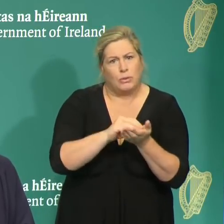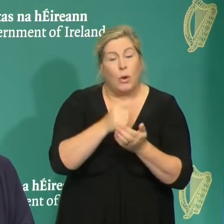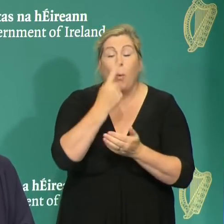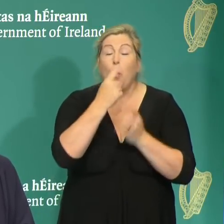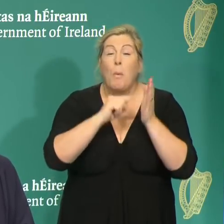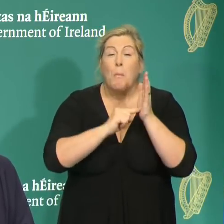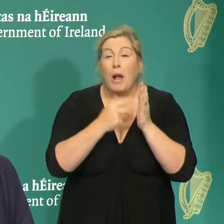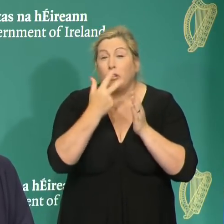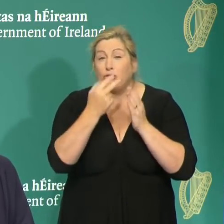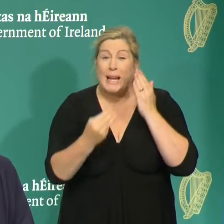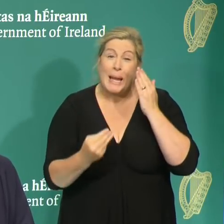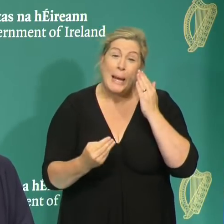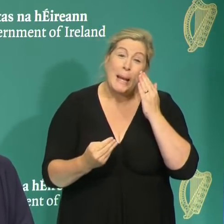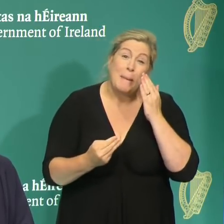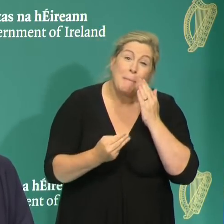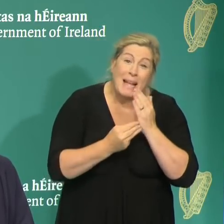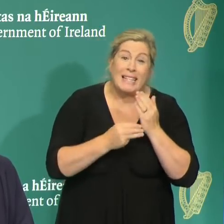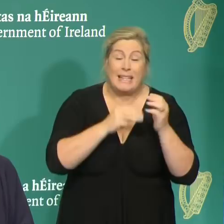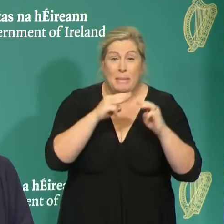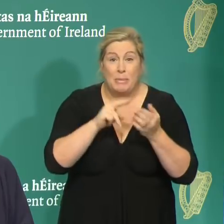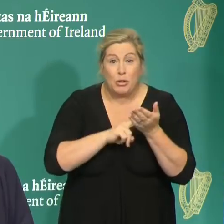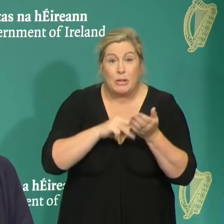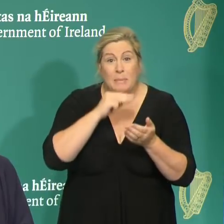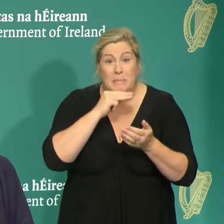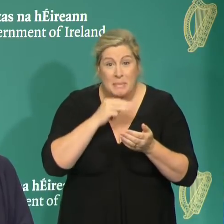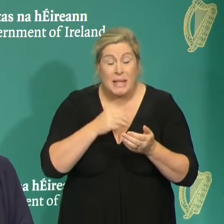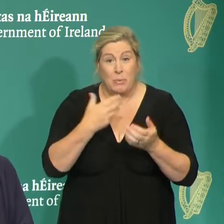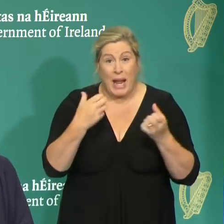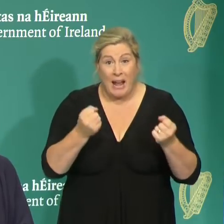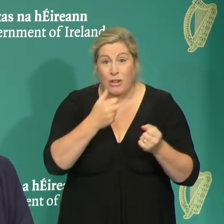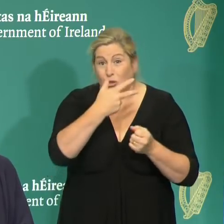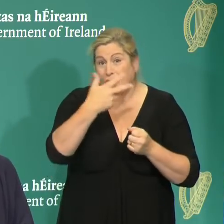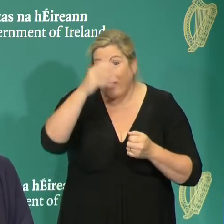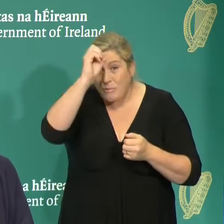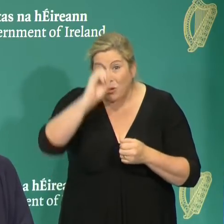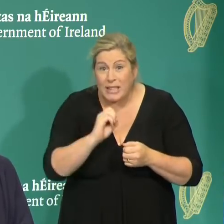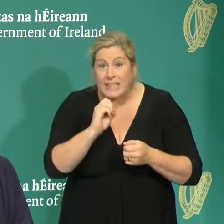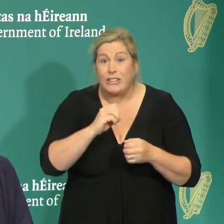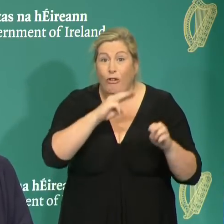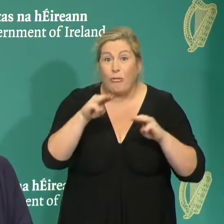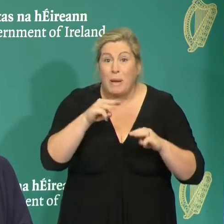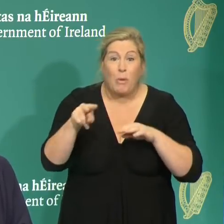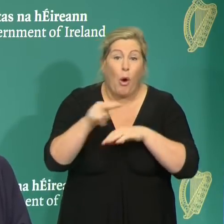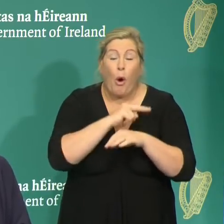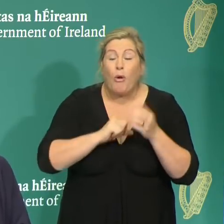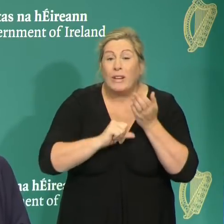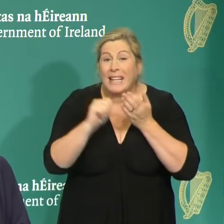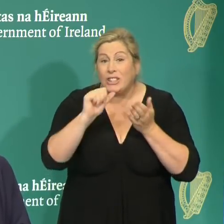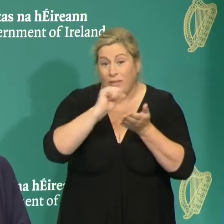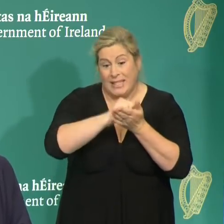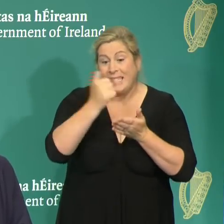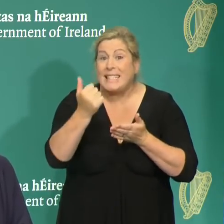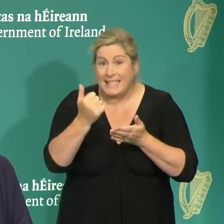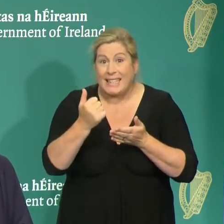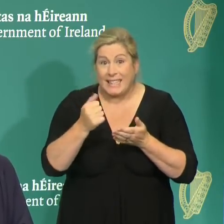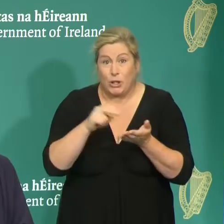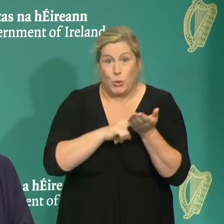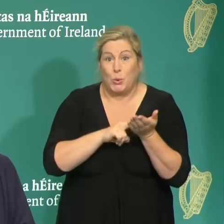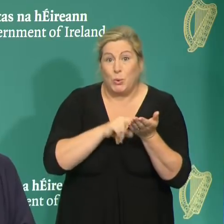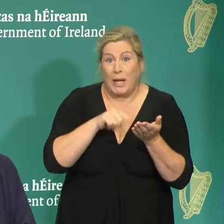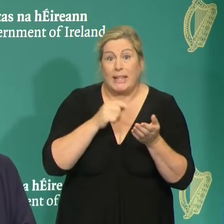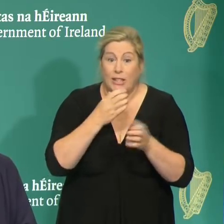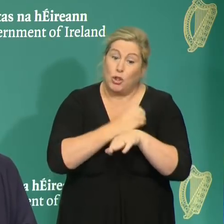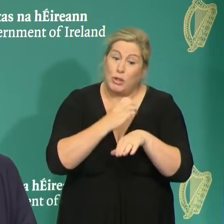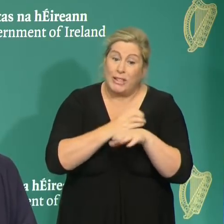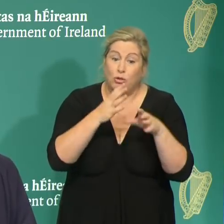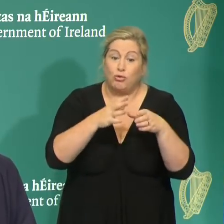reached 35% of the adult population aged 16 or older in Ireland, and that's continuing to grow.